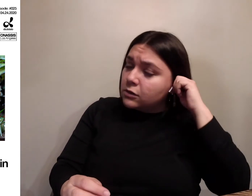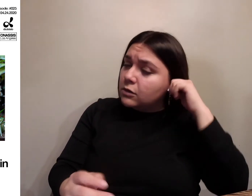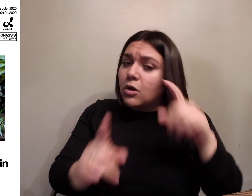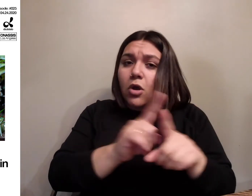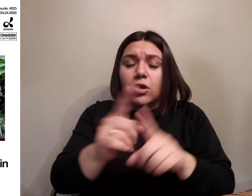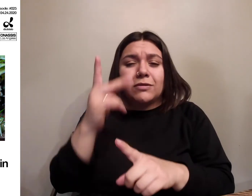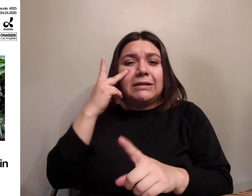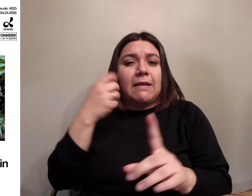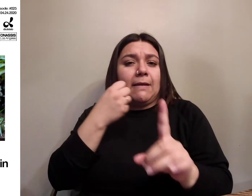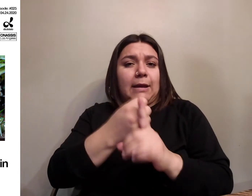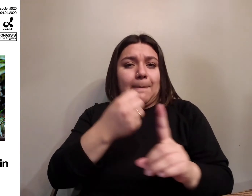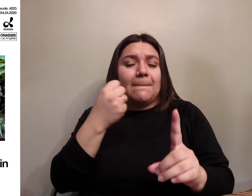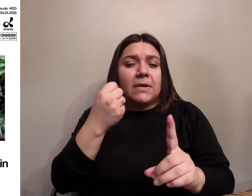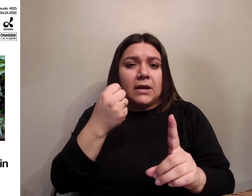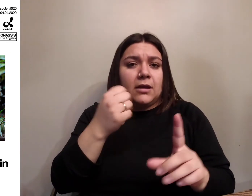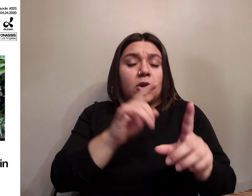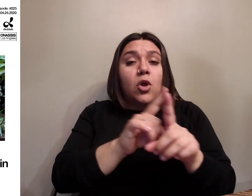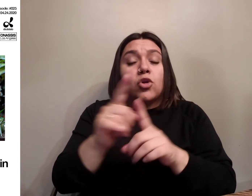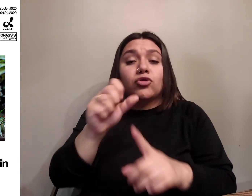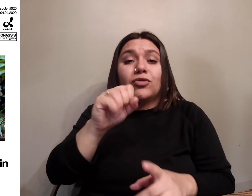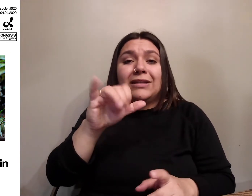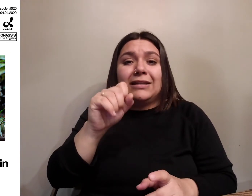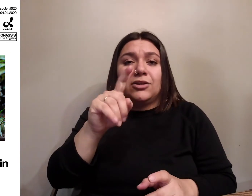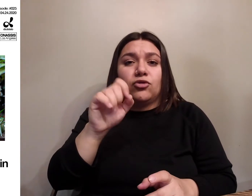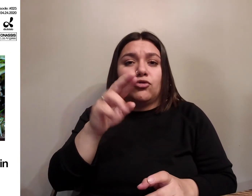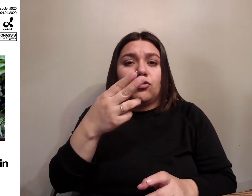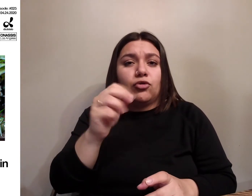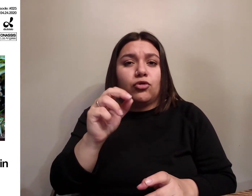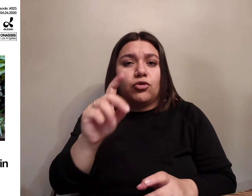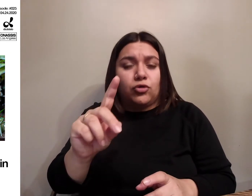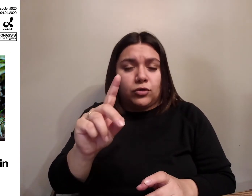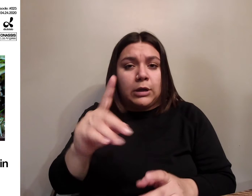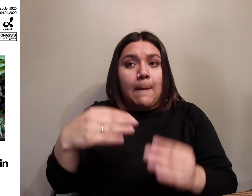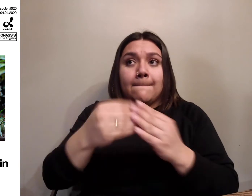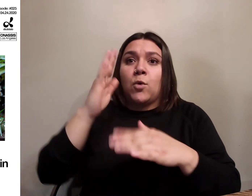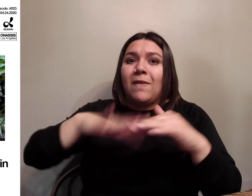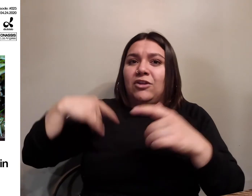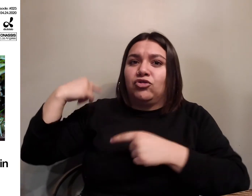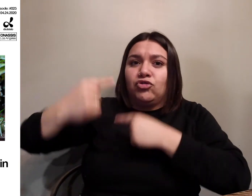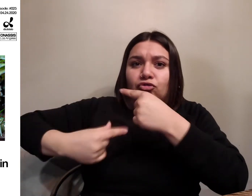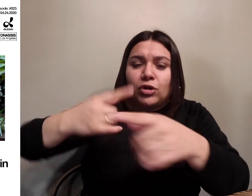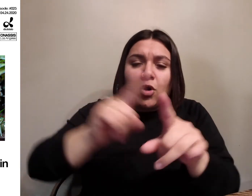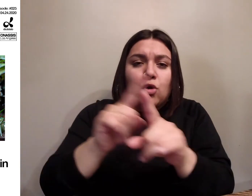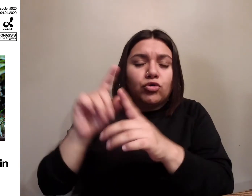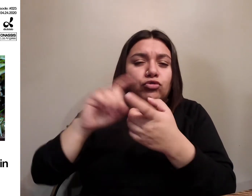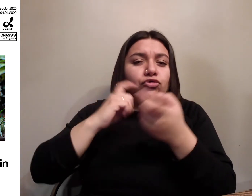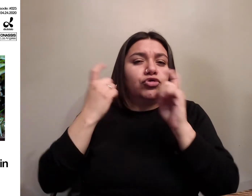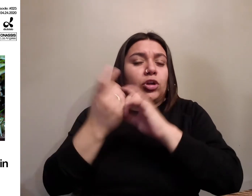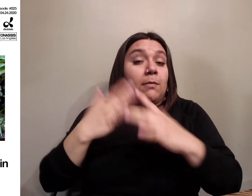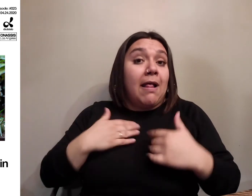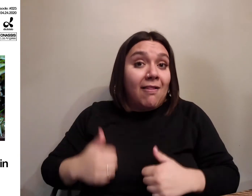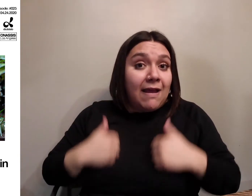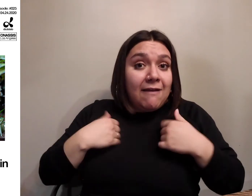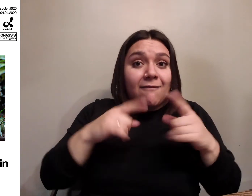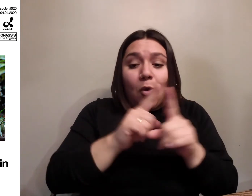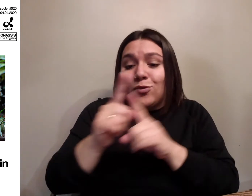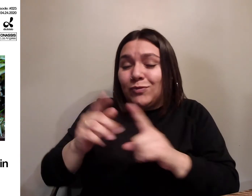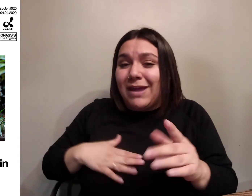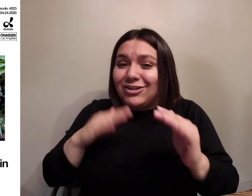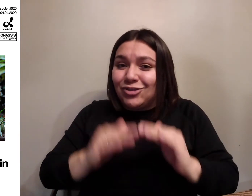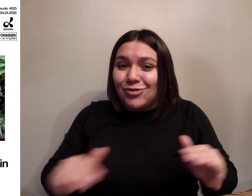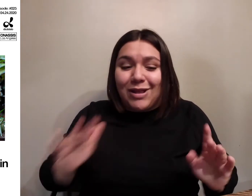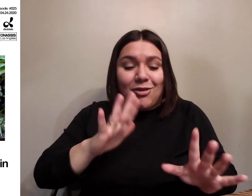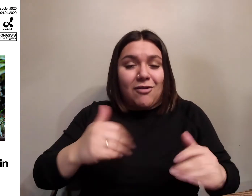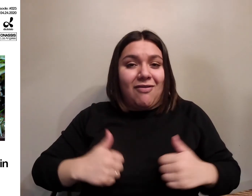I mean, there's so much debate about that, and who owns Benjamin is a big question. We can't go into it now, but hopefully when